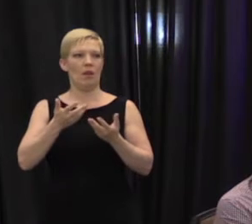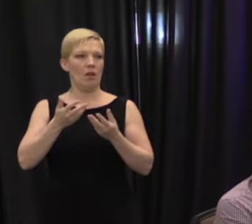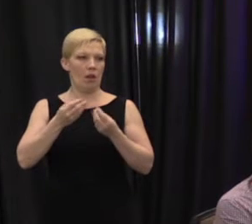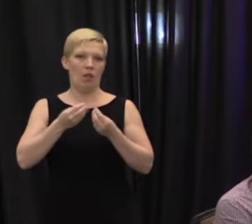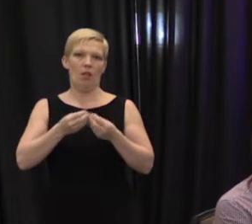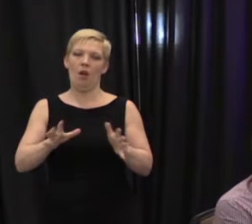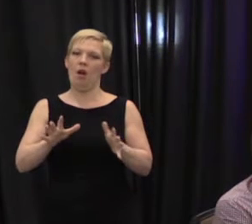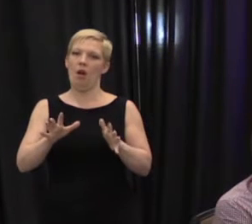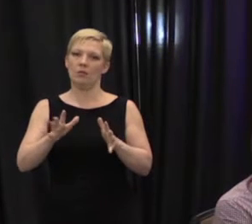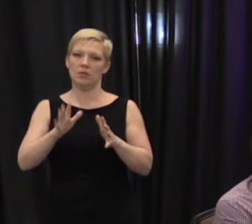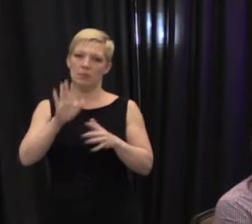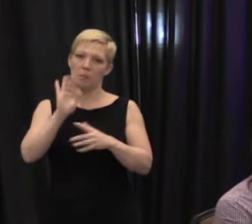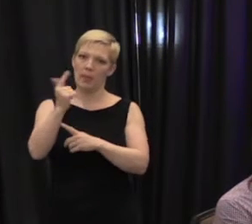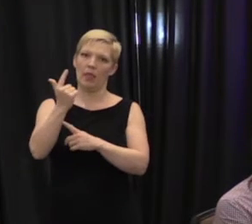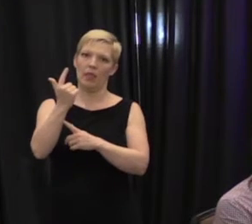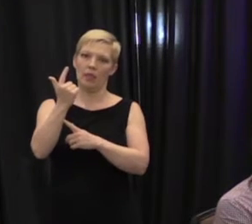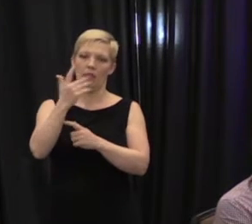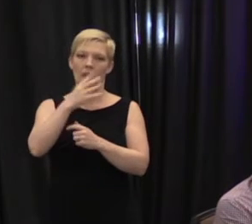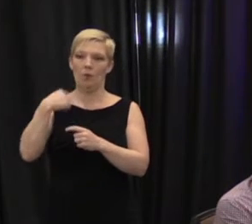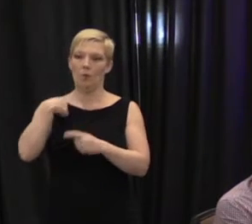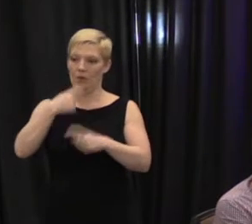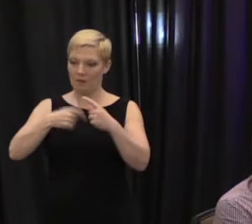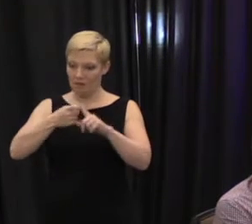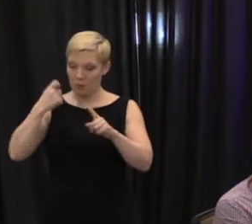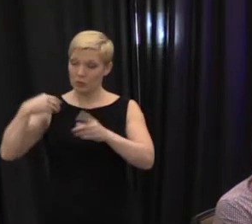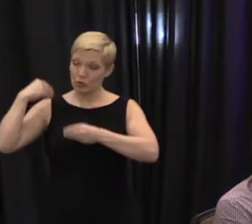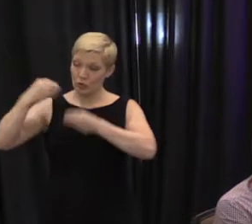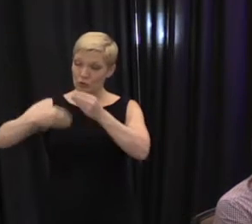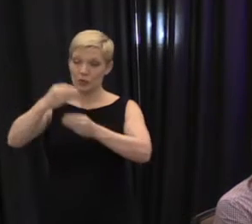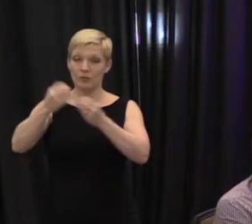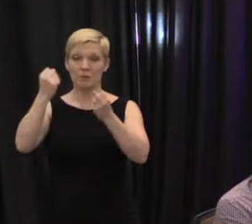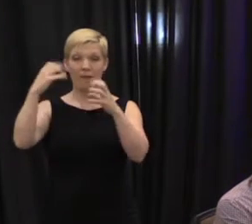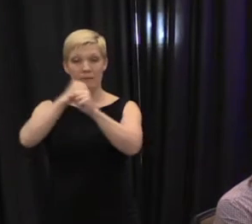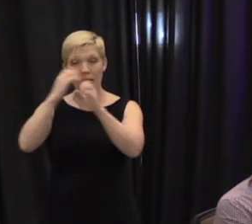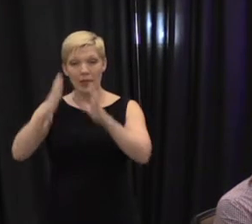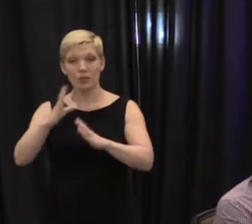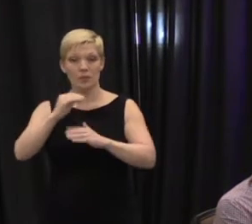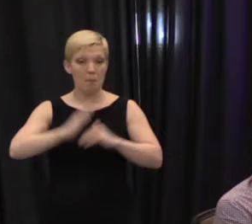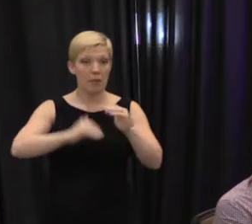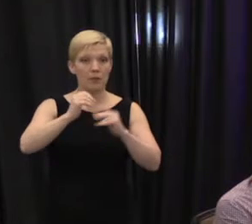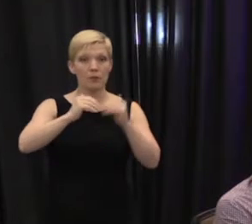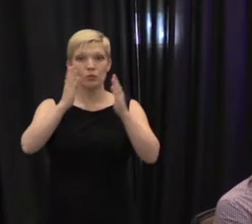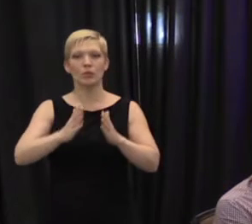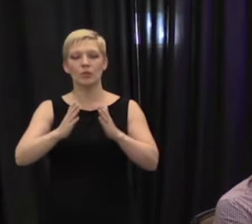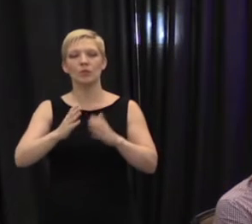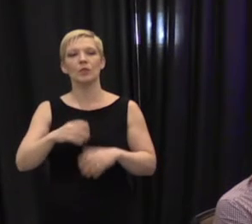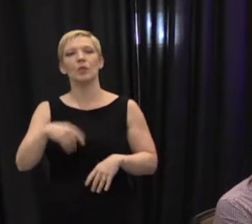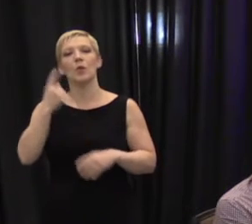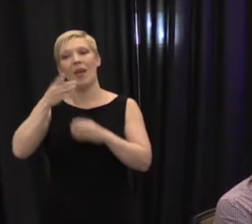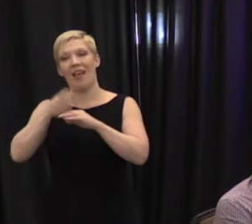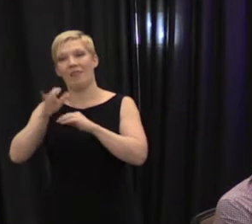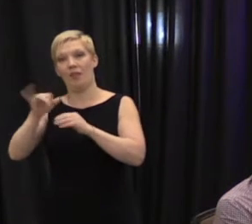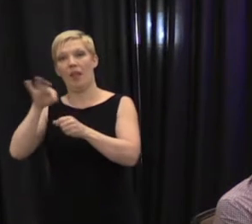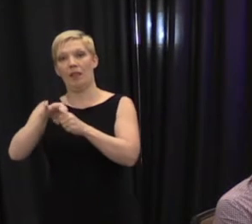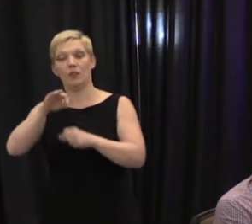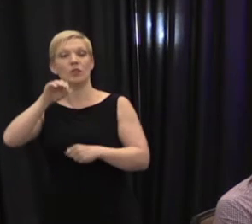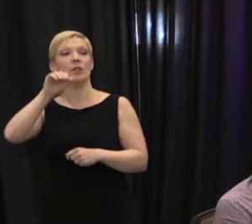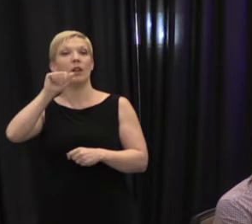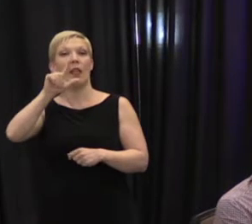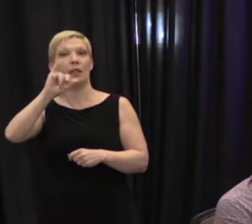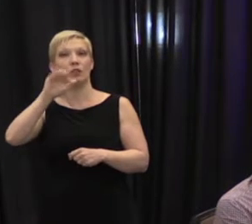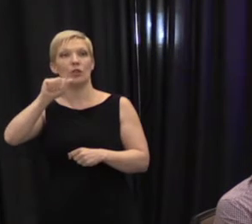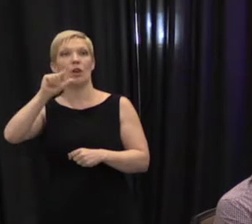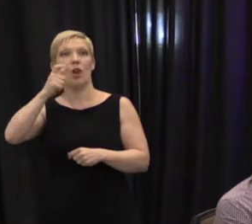big before, that we come from generations of fighters and of builders. After the election, Alicia Garza, one of the founders of the Black Lives Matter